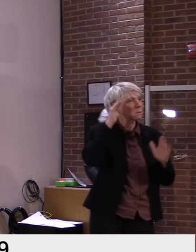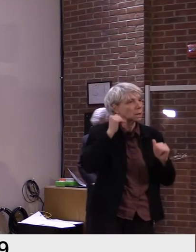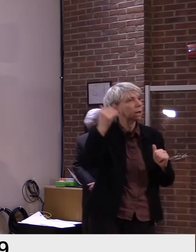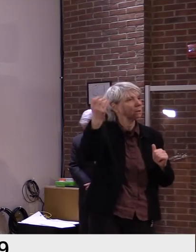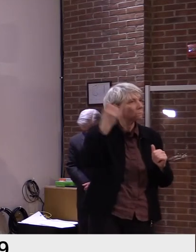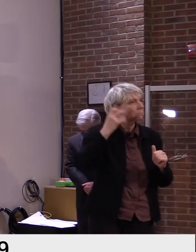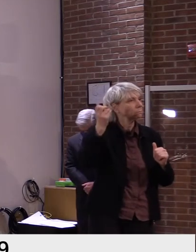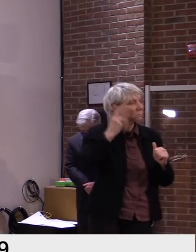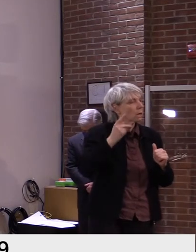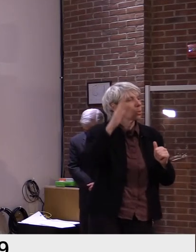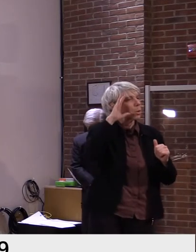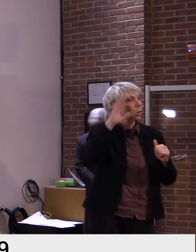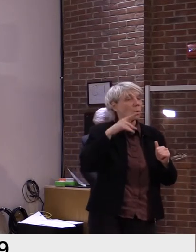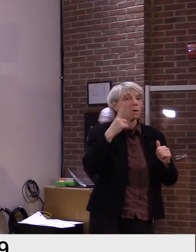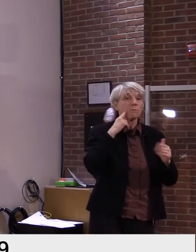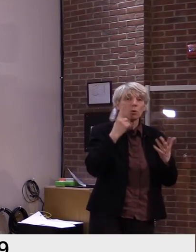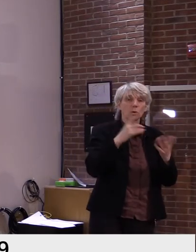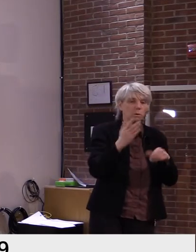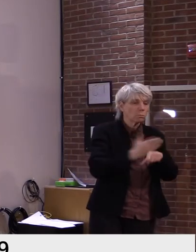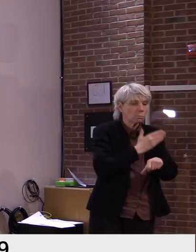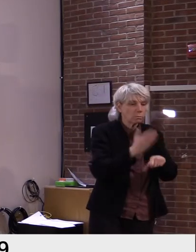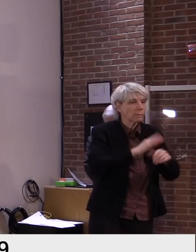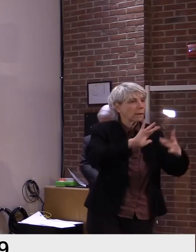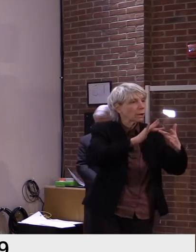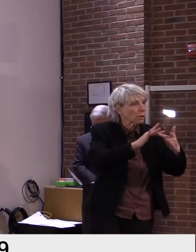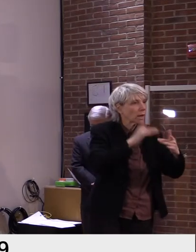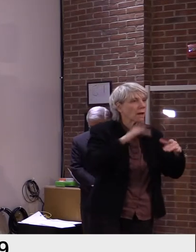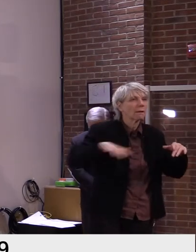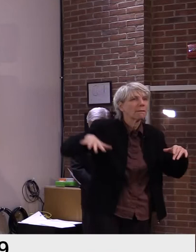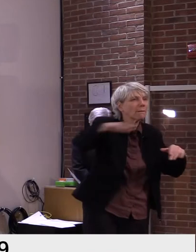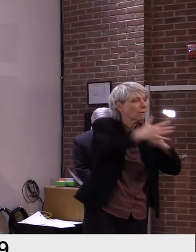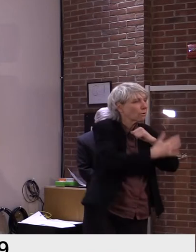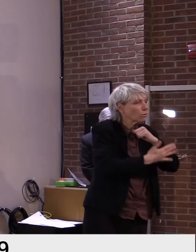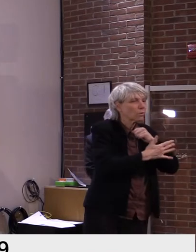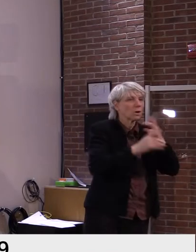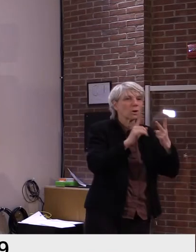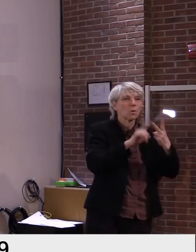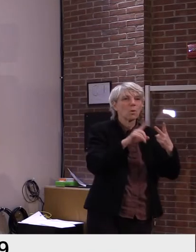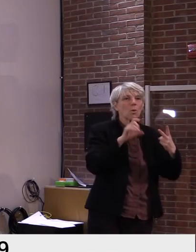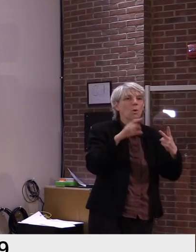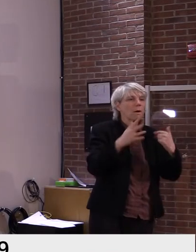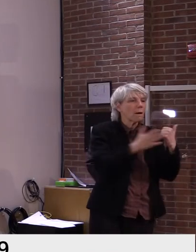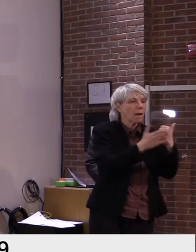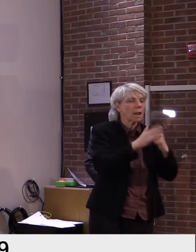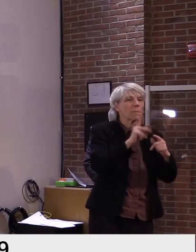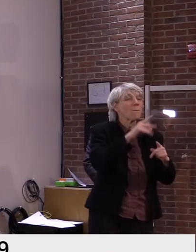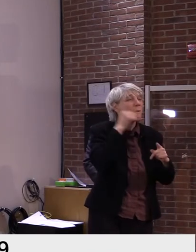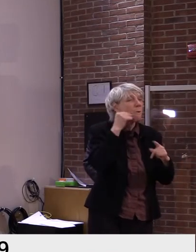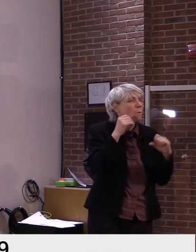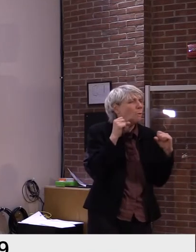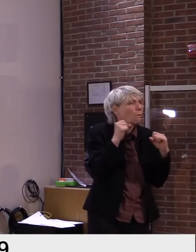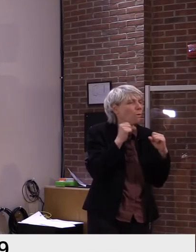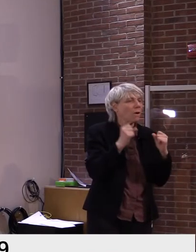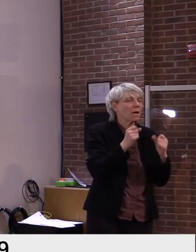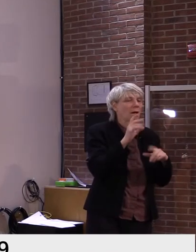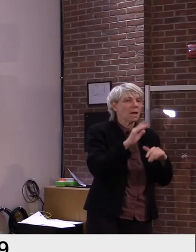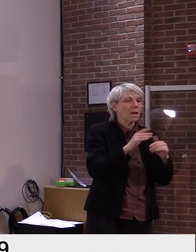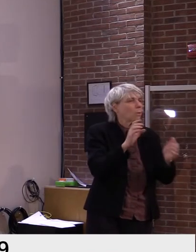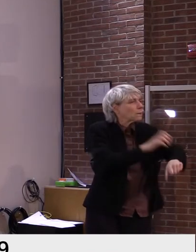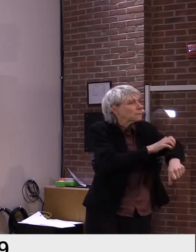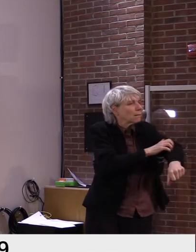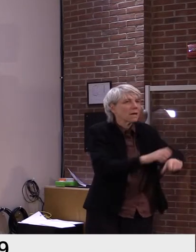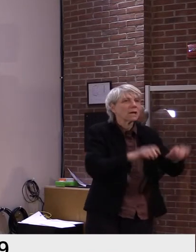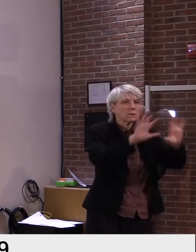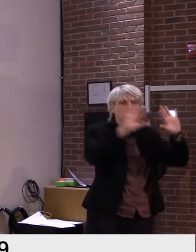it be weatherization or whether it be anything to give us the highest return and to provide for a